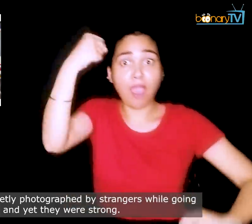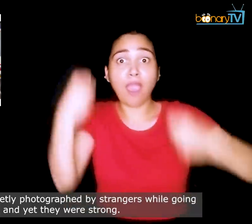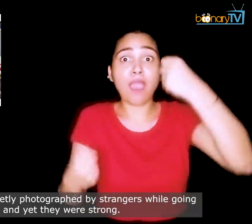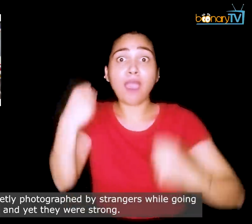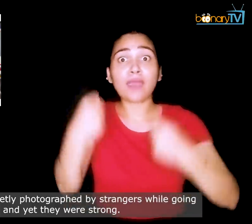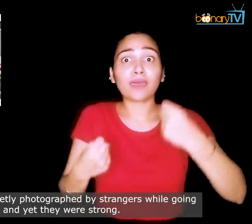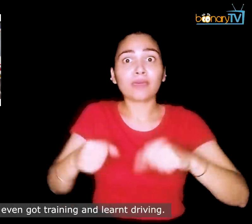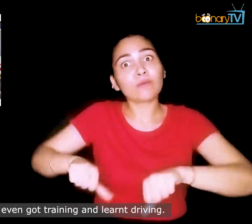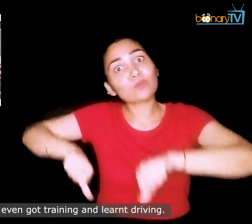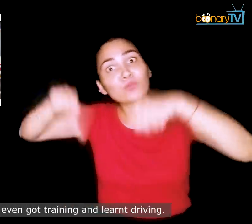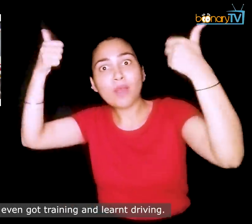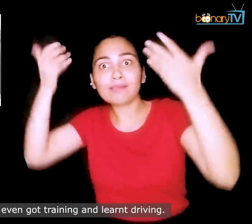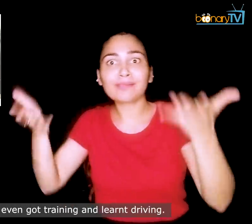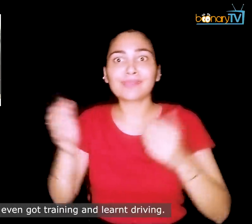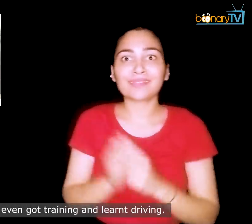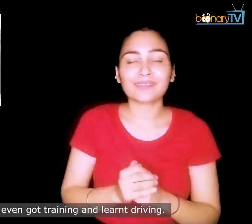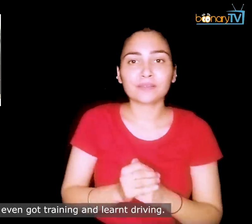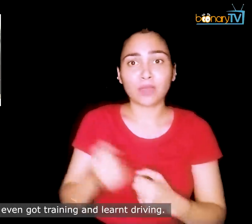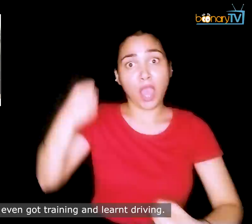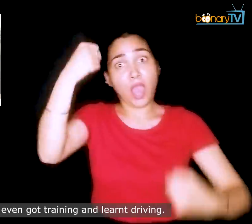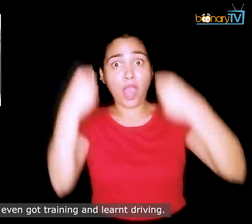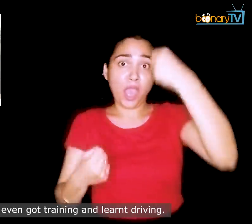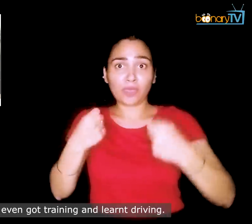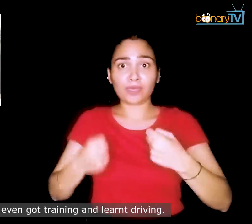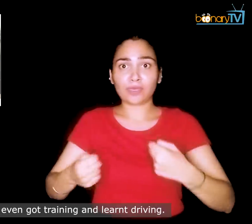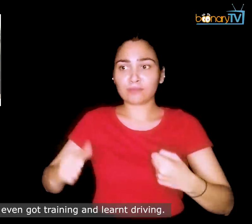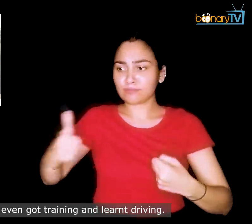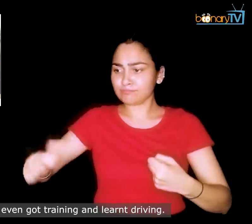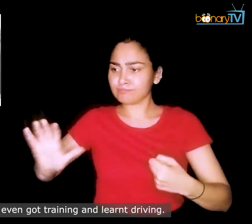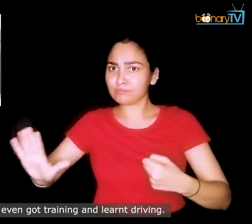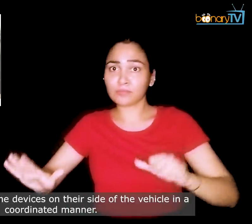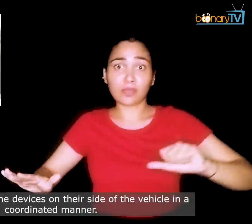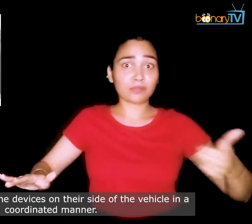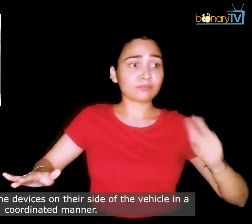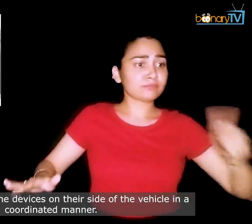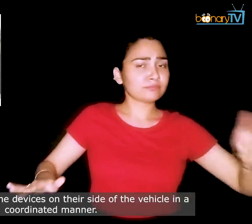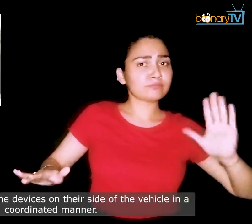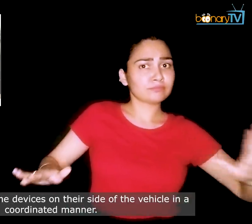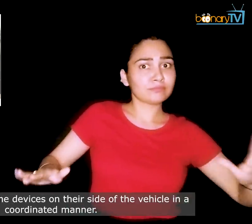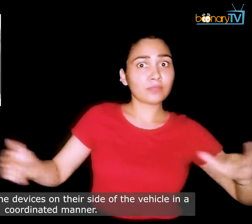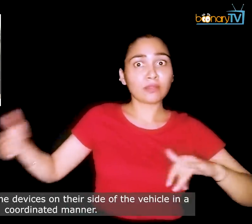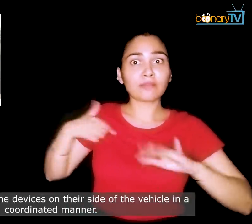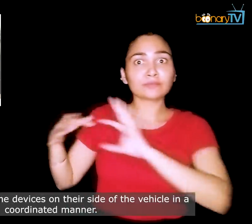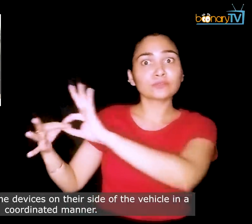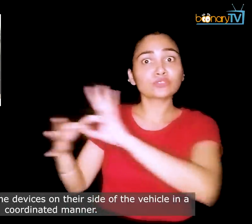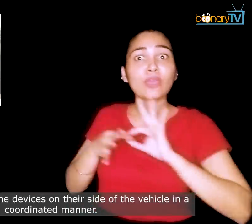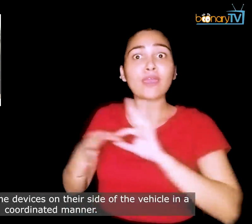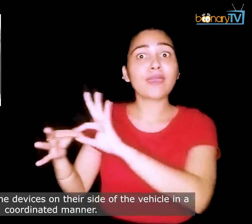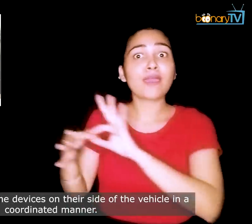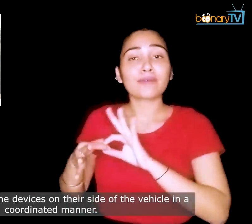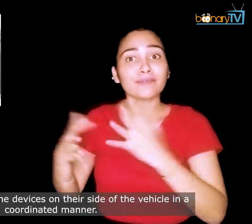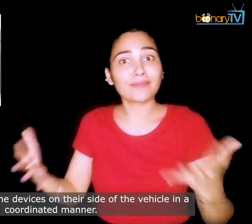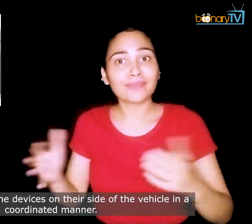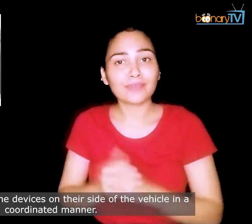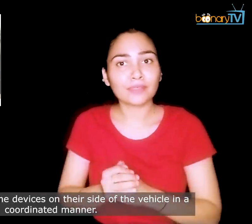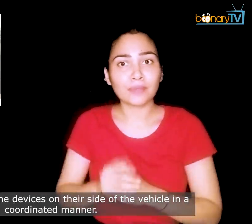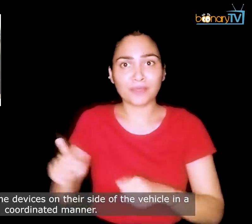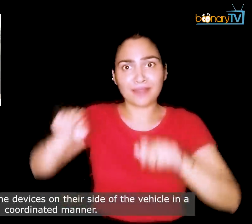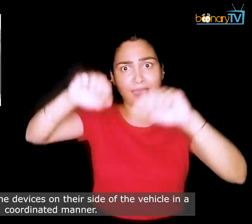strong. Both the girls even got training and learned driving. Each girl controls the devices on their side of the vehicle